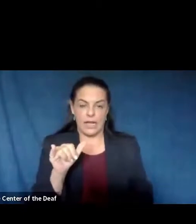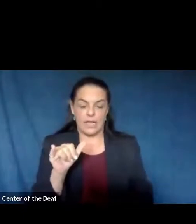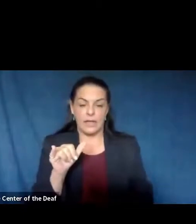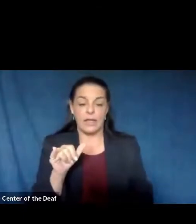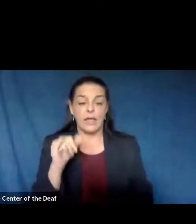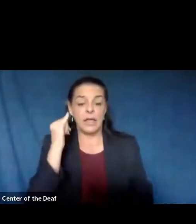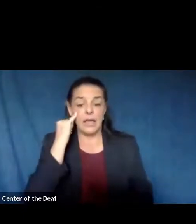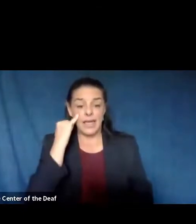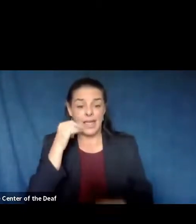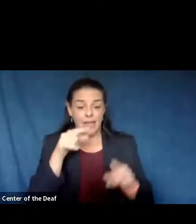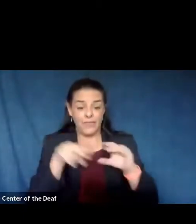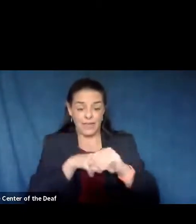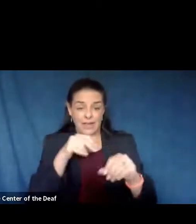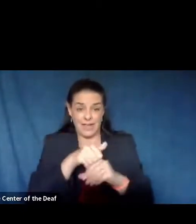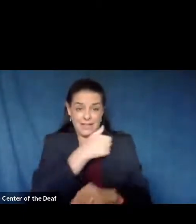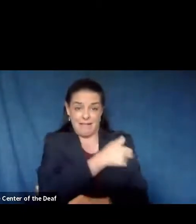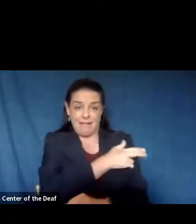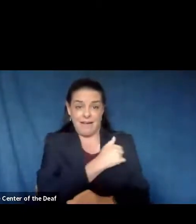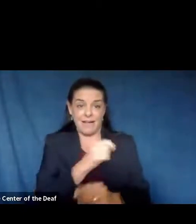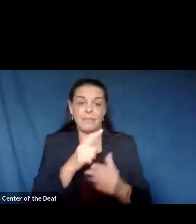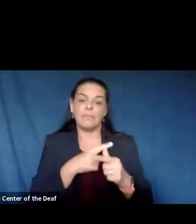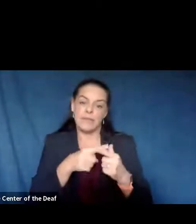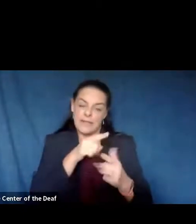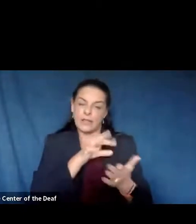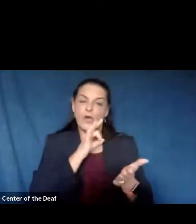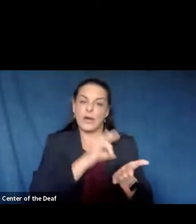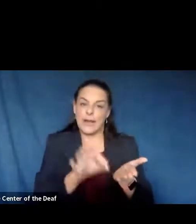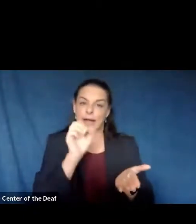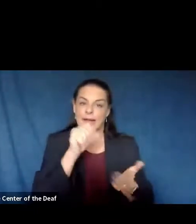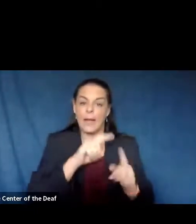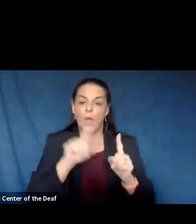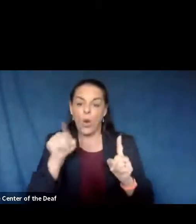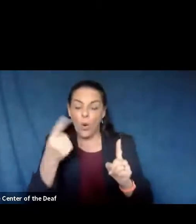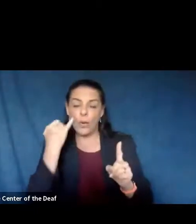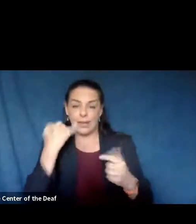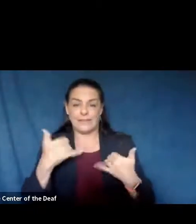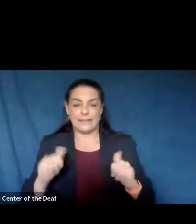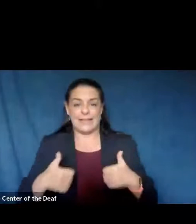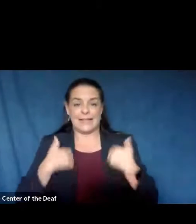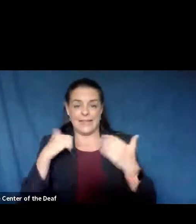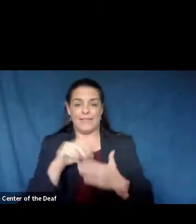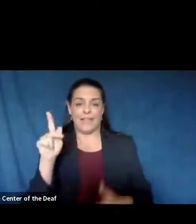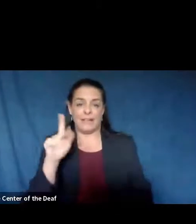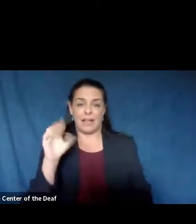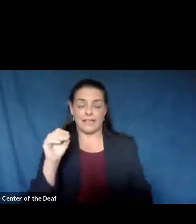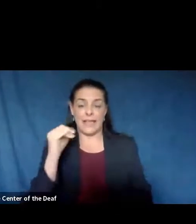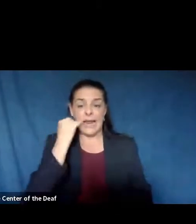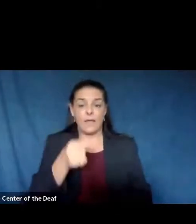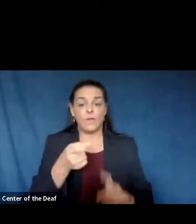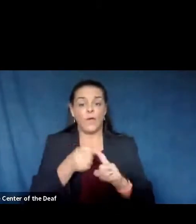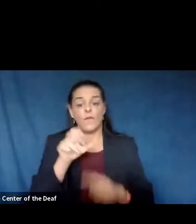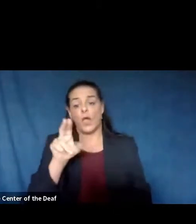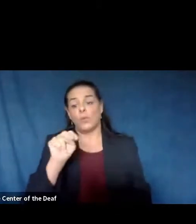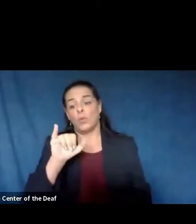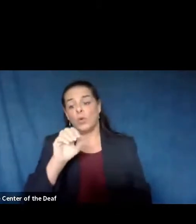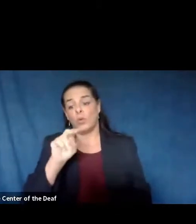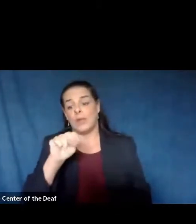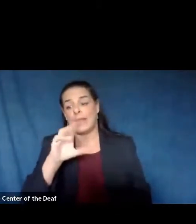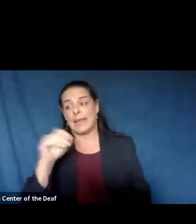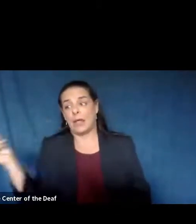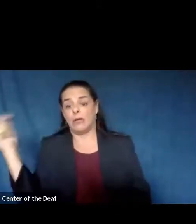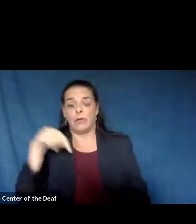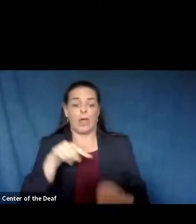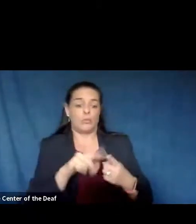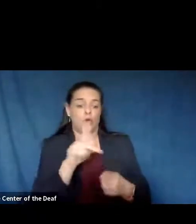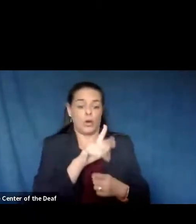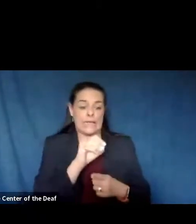If they're in the hospital, then yes, they're counted, but that's only if they're still living in Knox County. If you've come in from Union County and you visit a Knox County